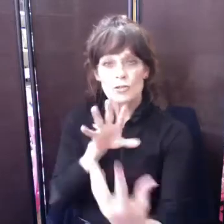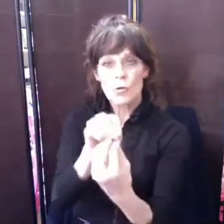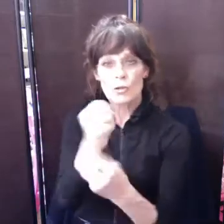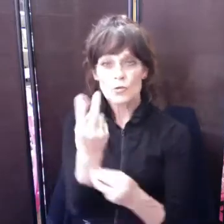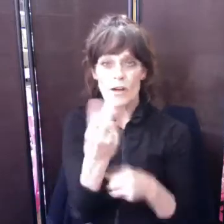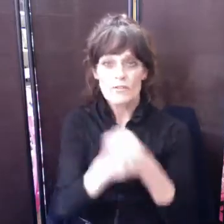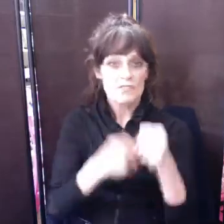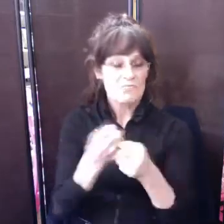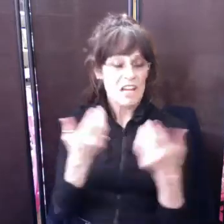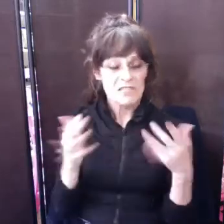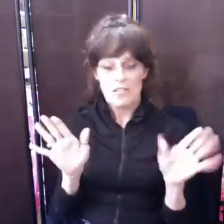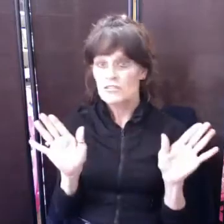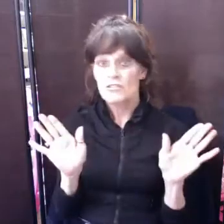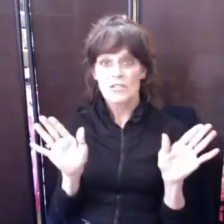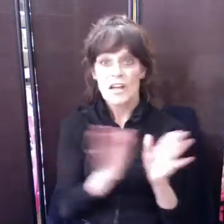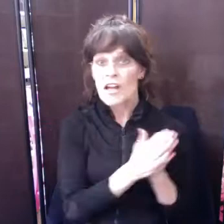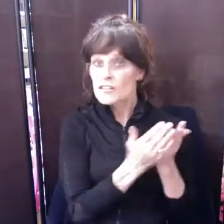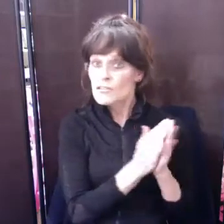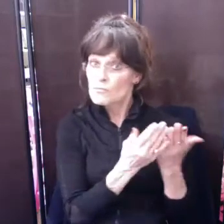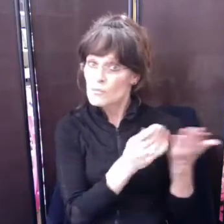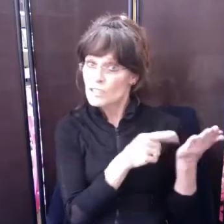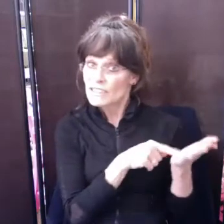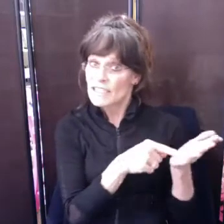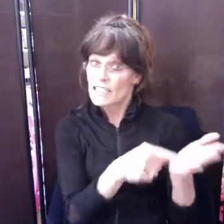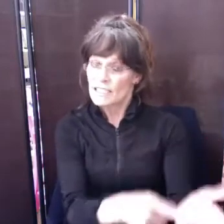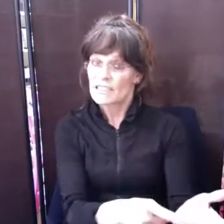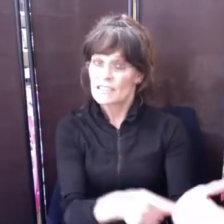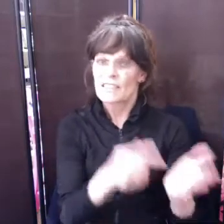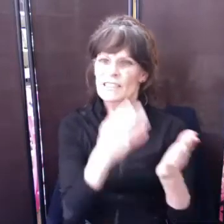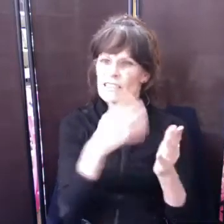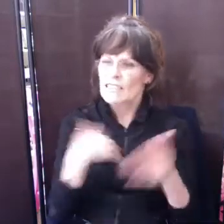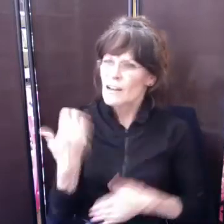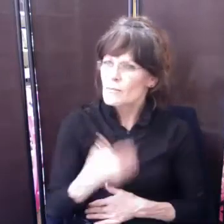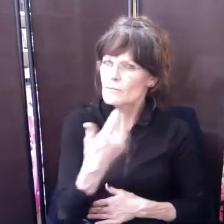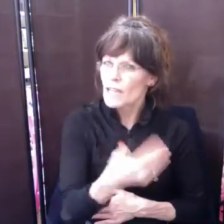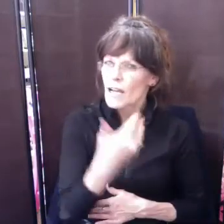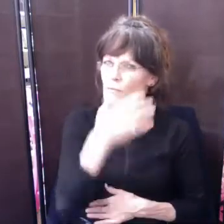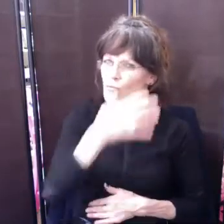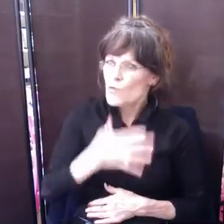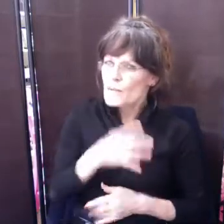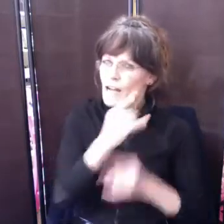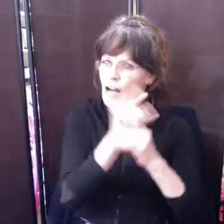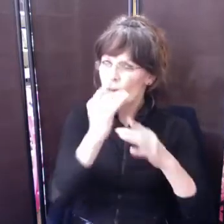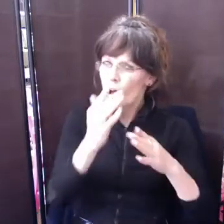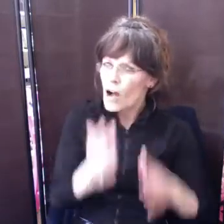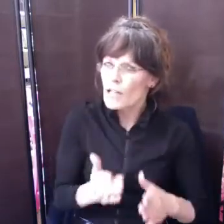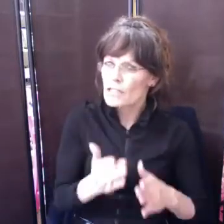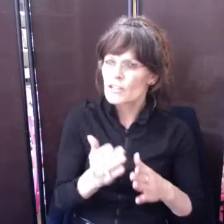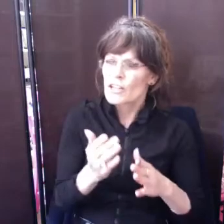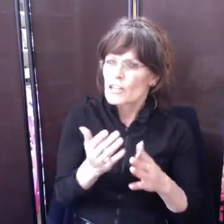it took. You know, the big book of Alcoholics Anonymous talks about how sometimes women alcoholics are gone beyond recall in just a few